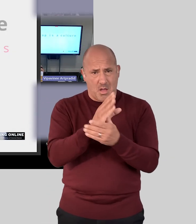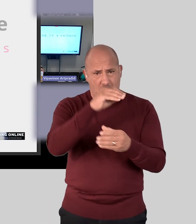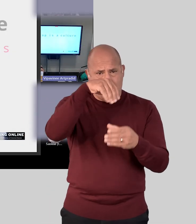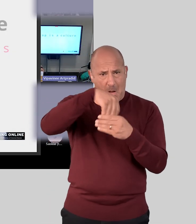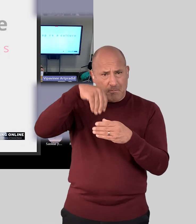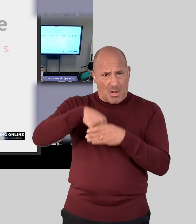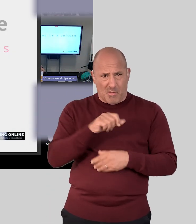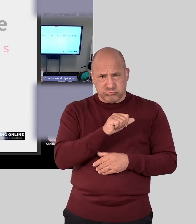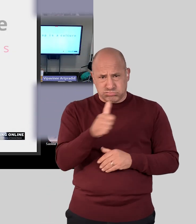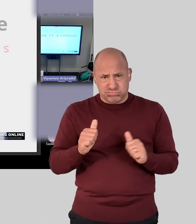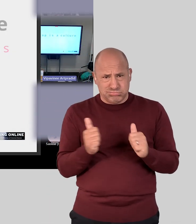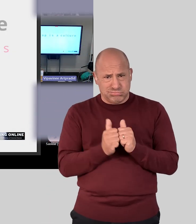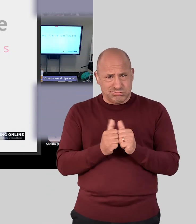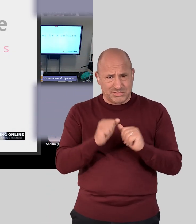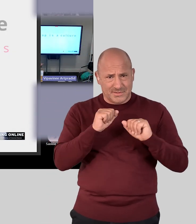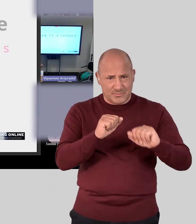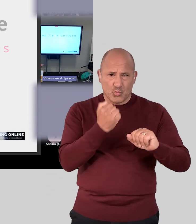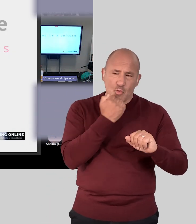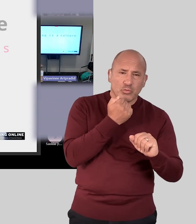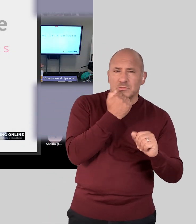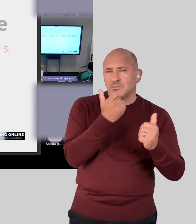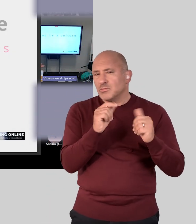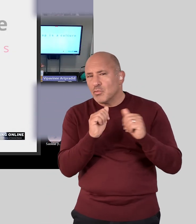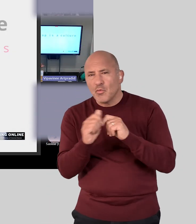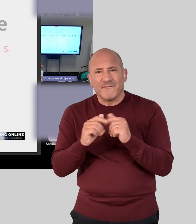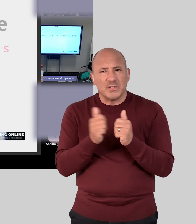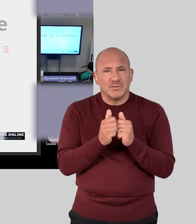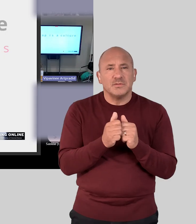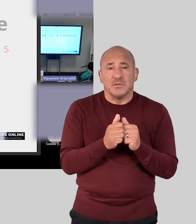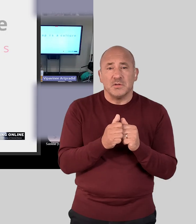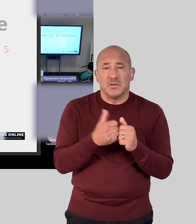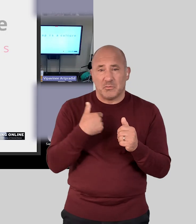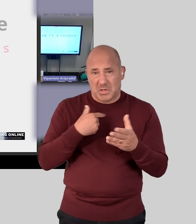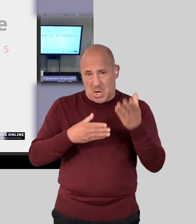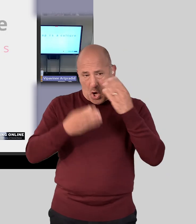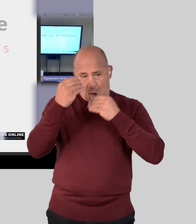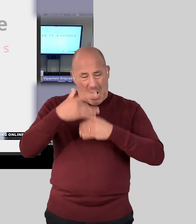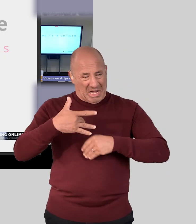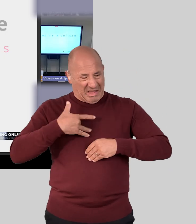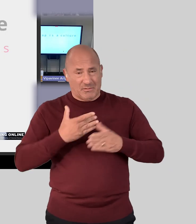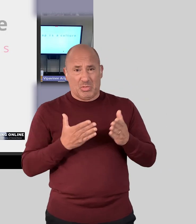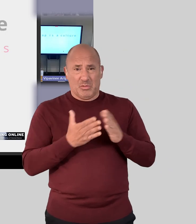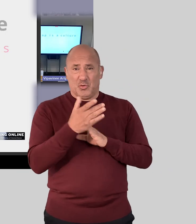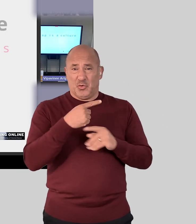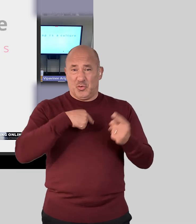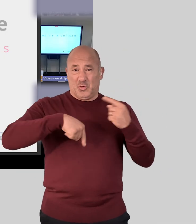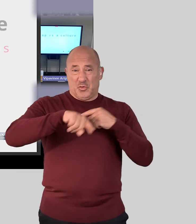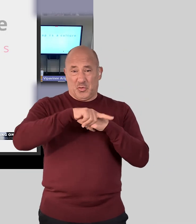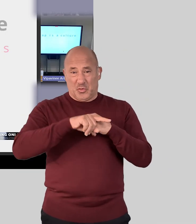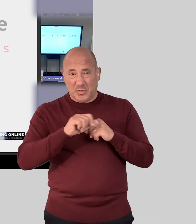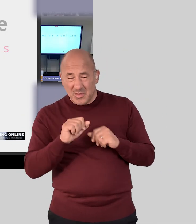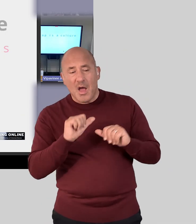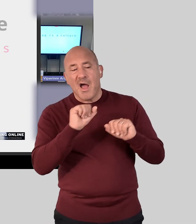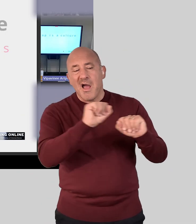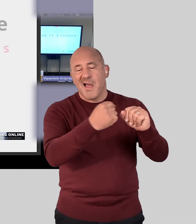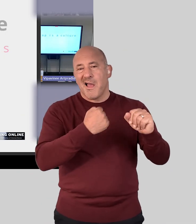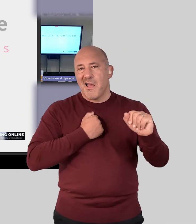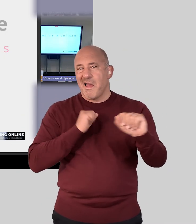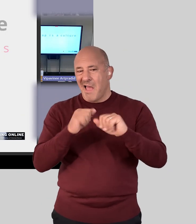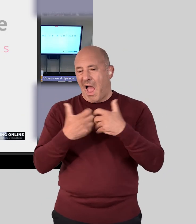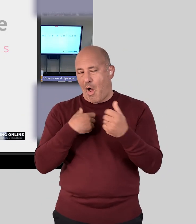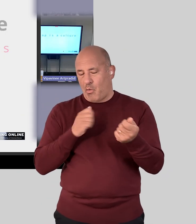series of codes and conventions, and we learn to live in relation to each other through a succession of codes, of customs